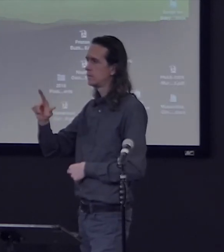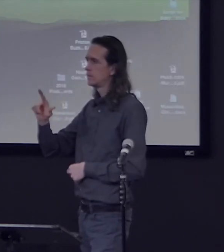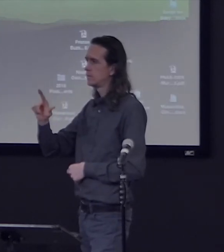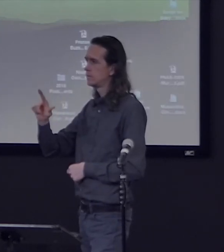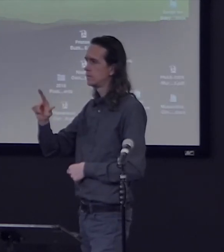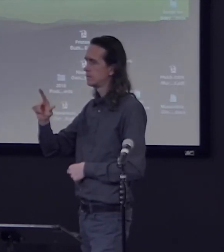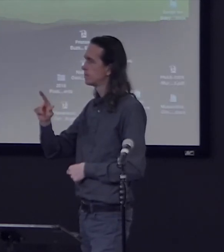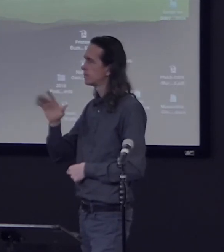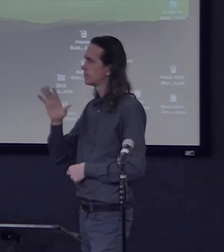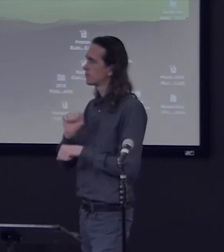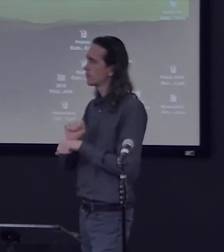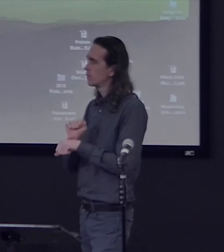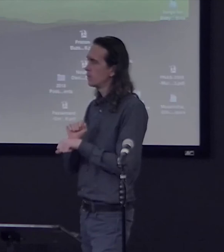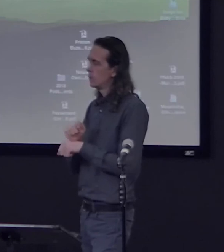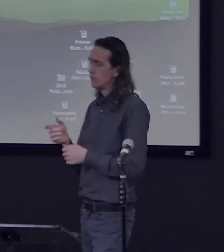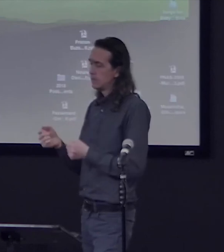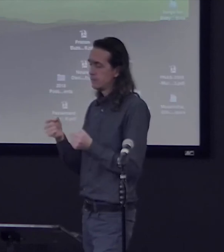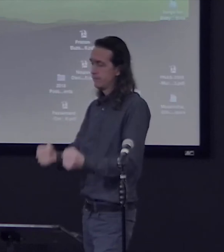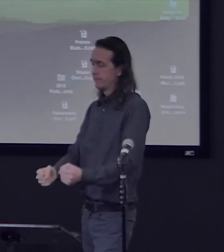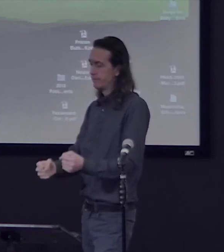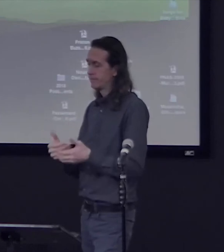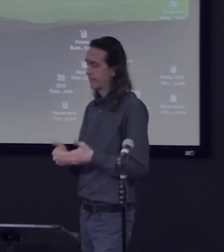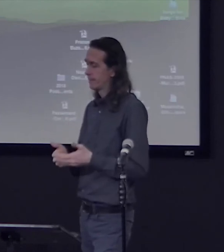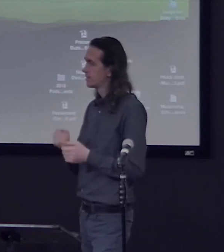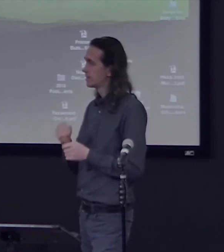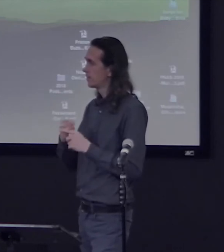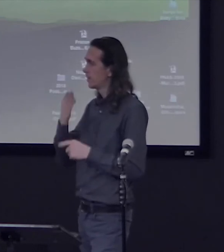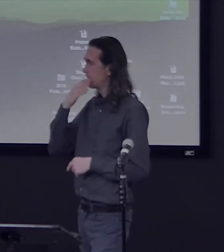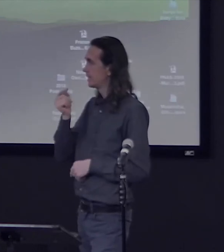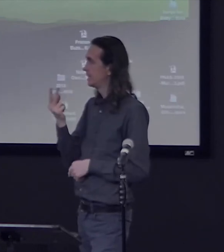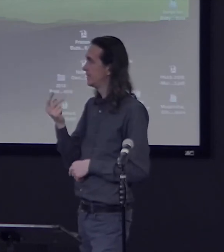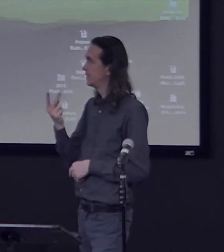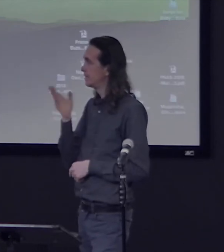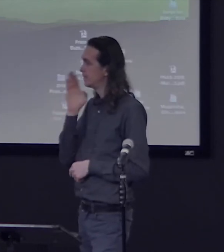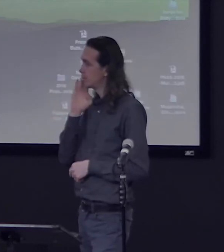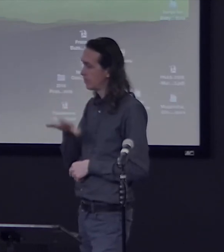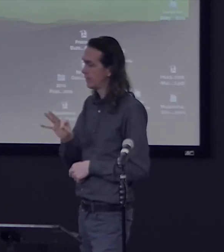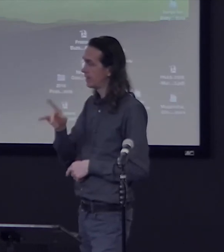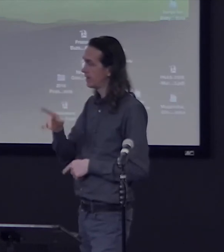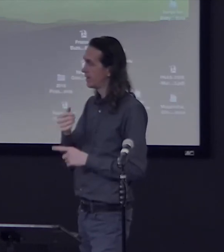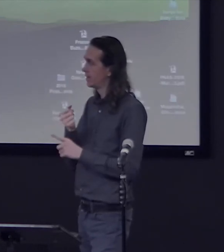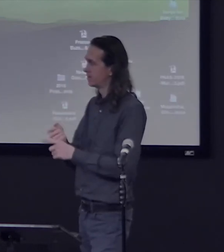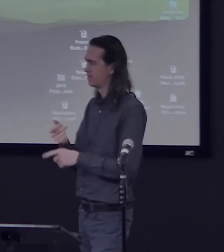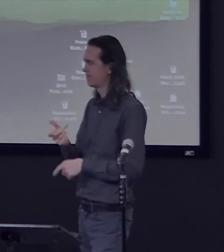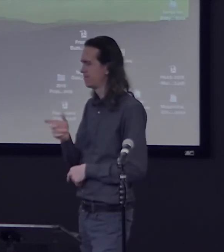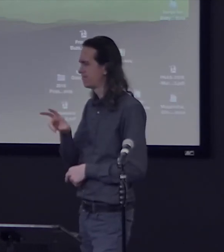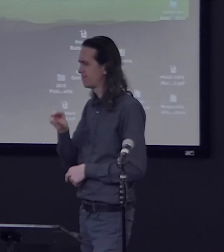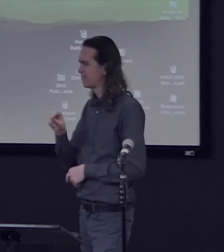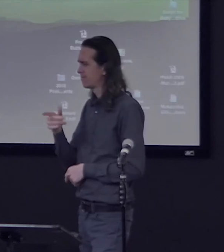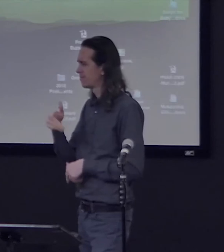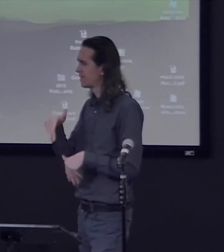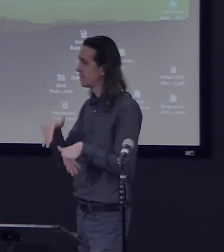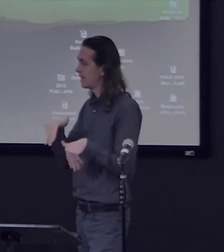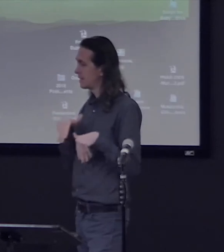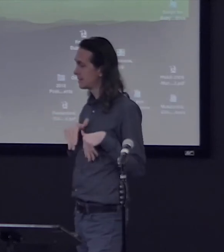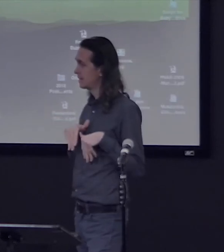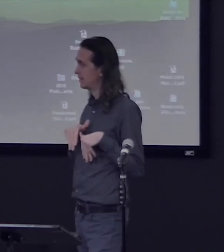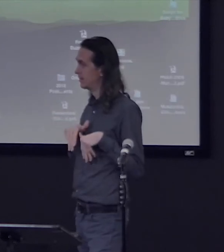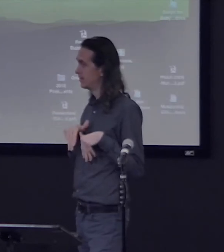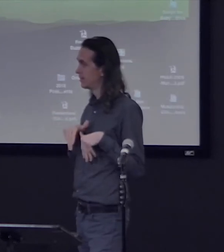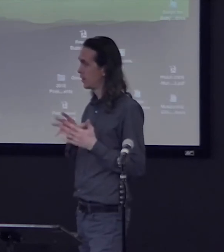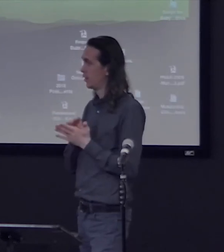presentation pat cool i thought it was interesting you're suggesting that his work with babies in front of tvs um if you find an